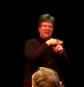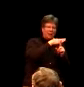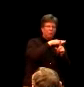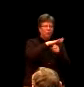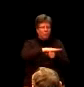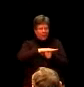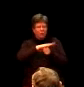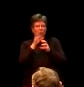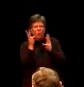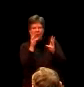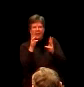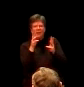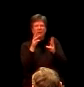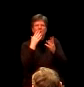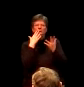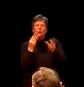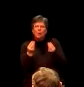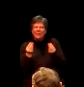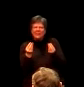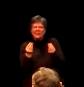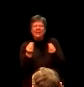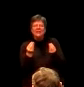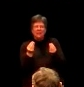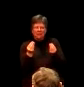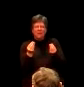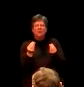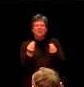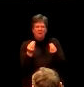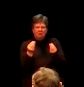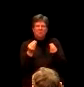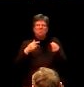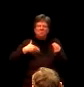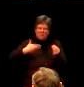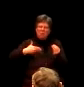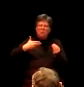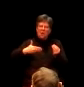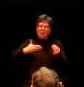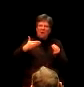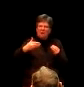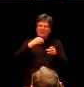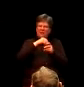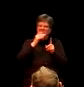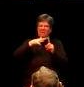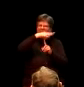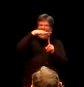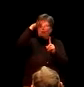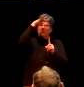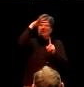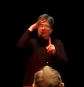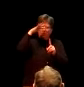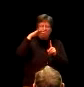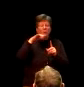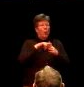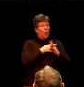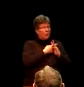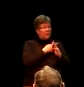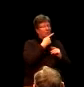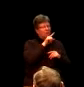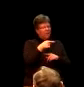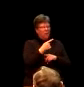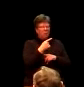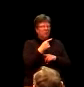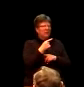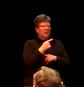temperature, pressure, wind, humidity, up periodically through the atmosphere. Originally, they only